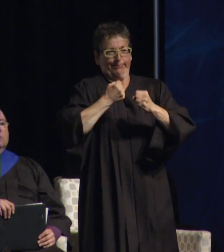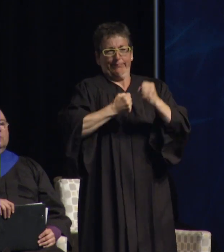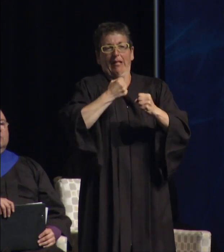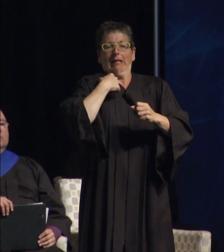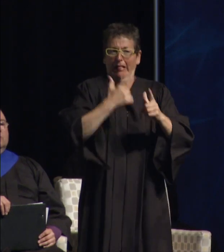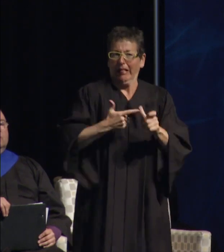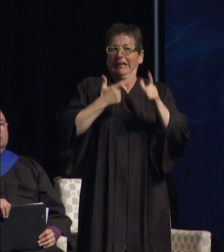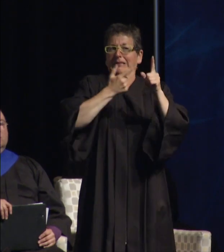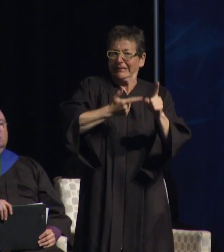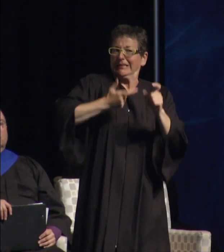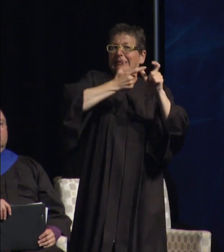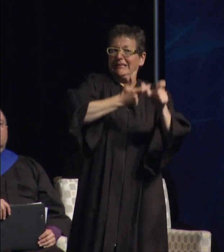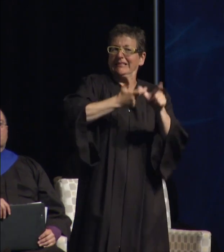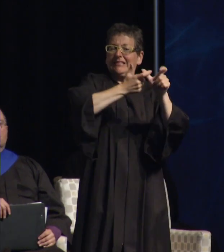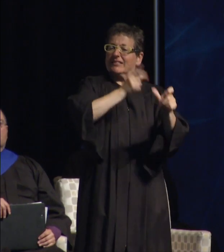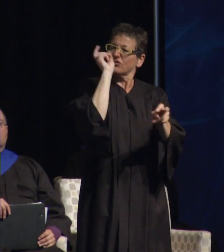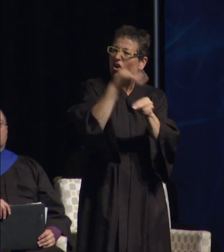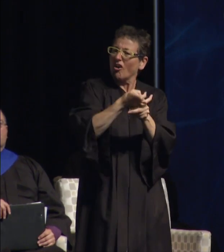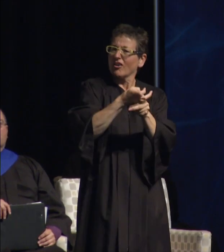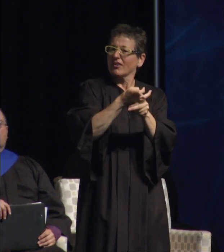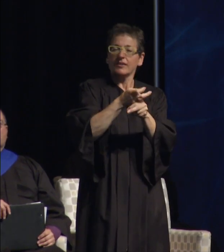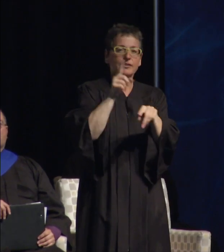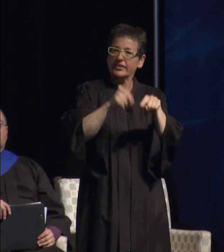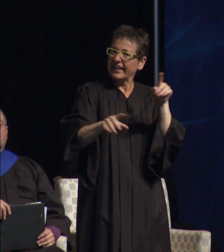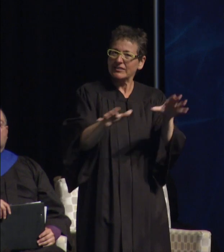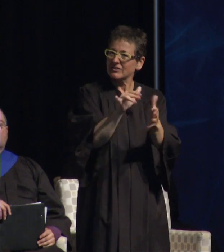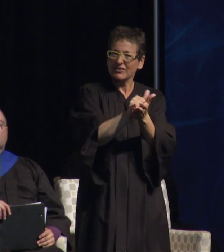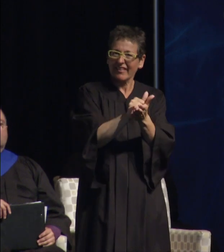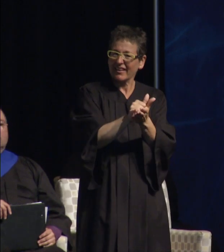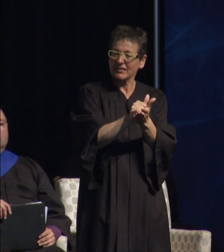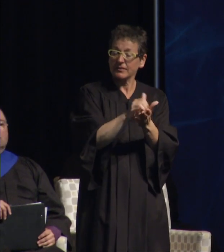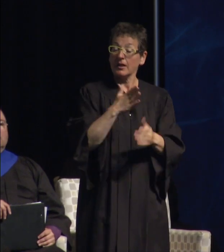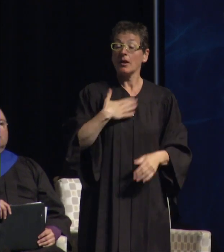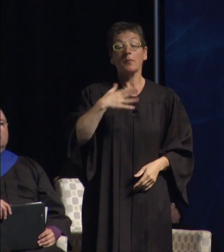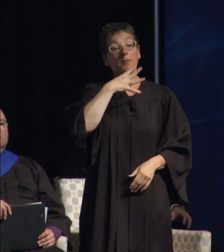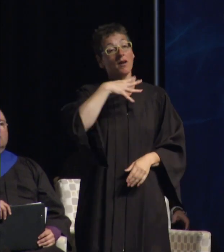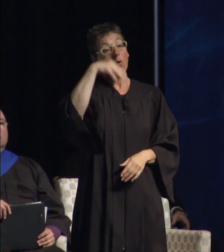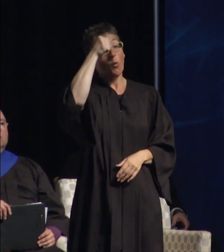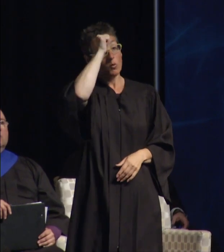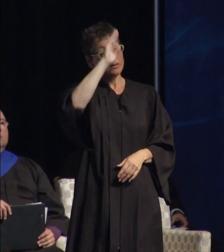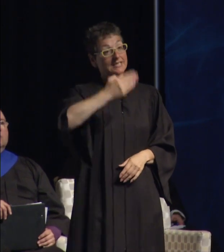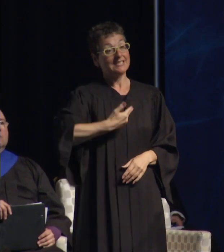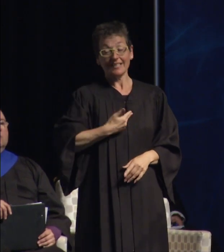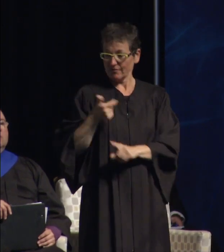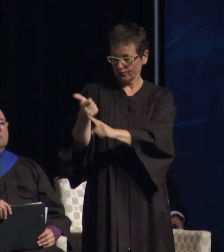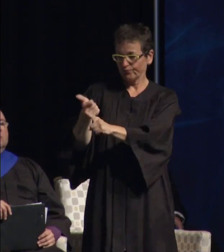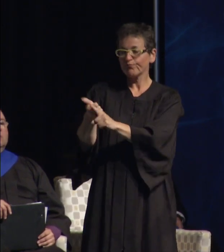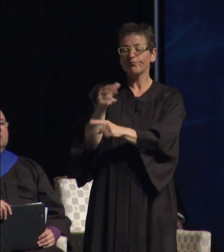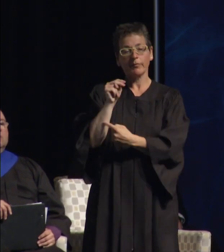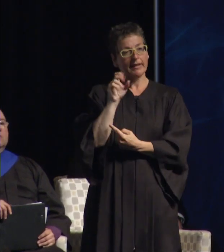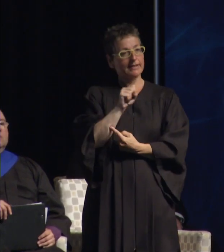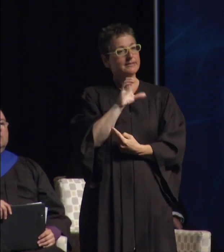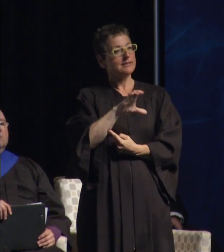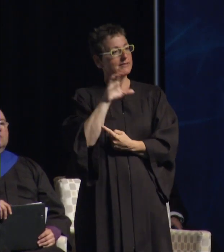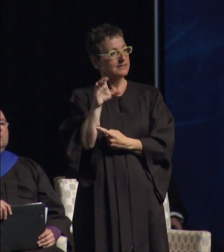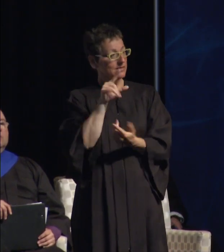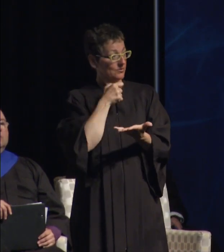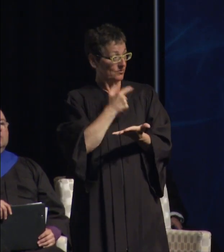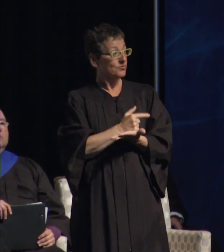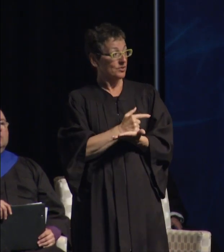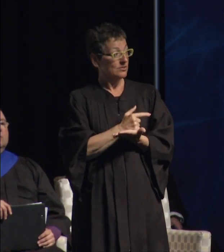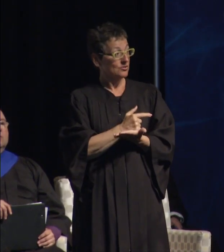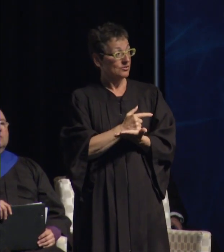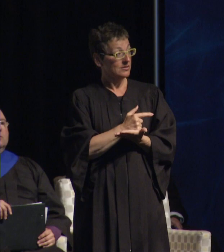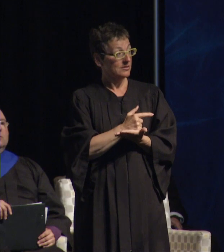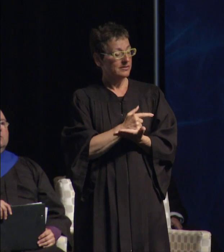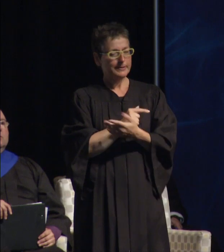working twice as hard. My oldest son is a graduate of NSCC, and he's always